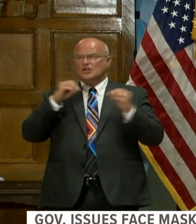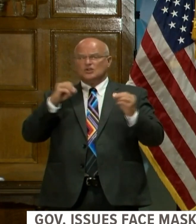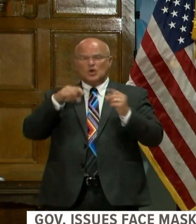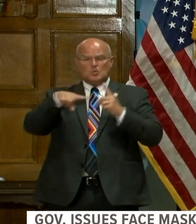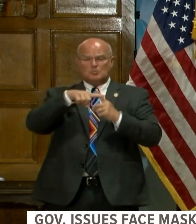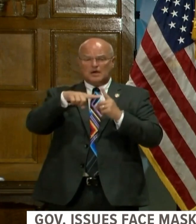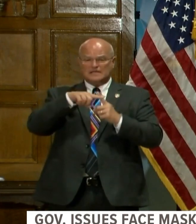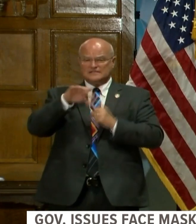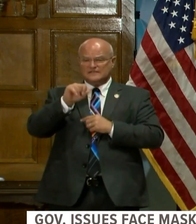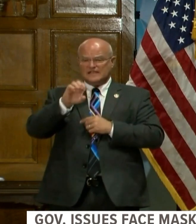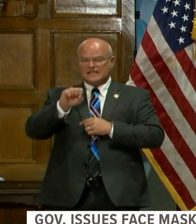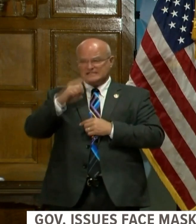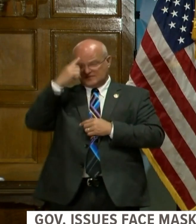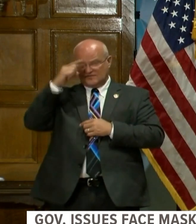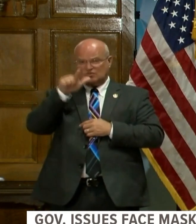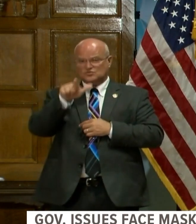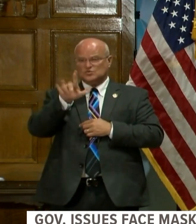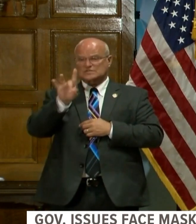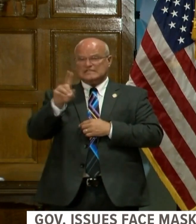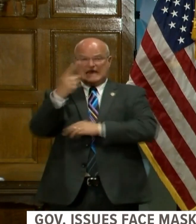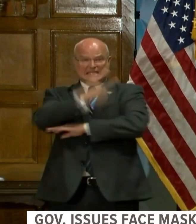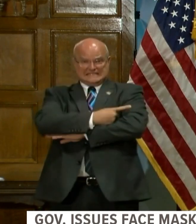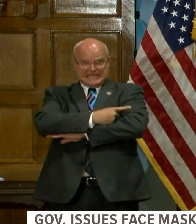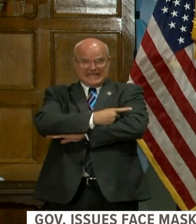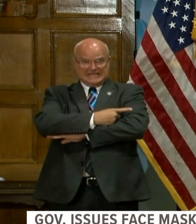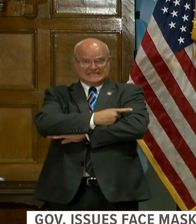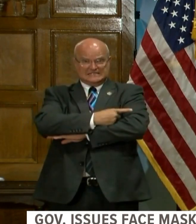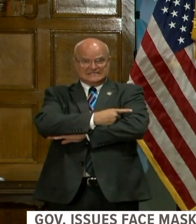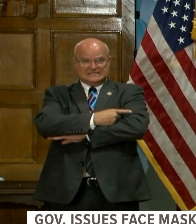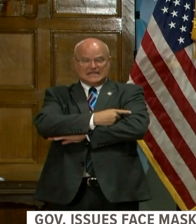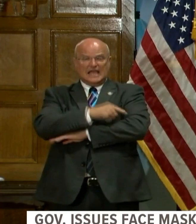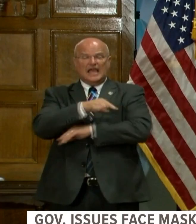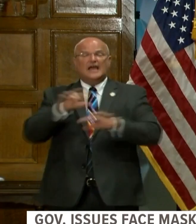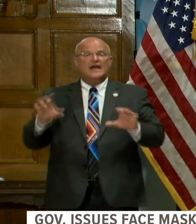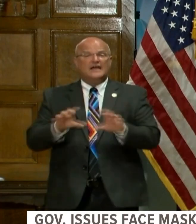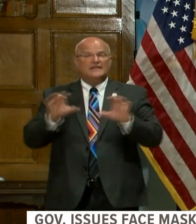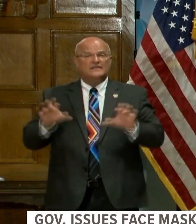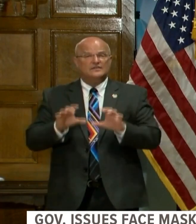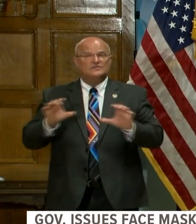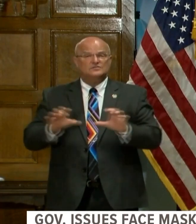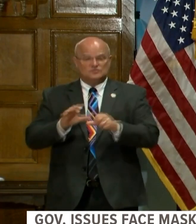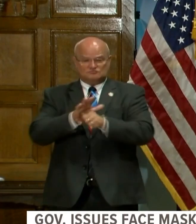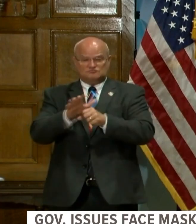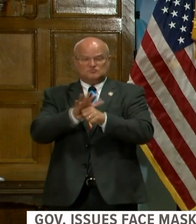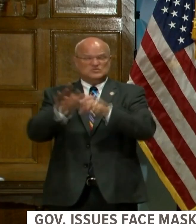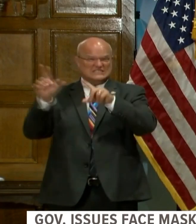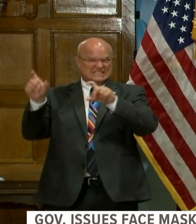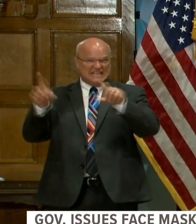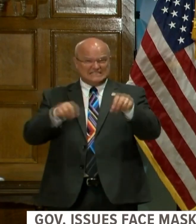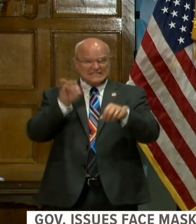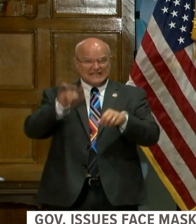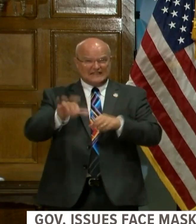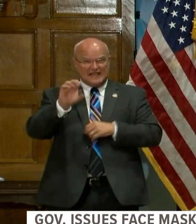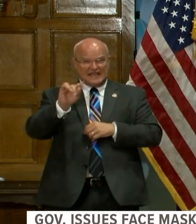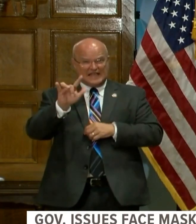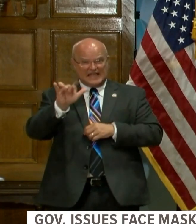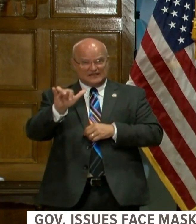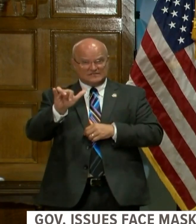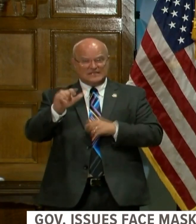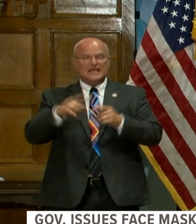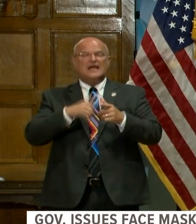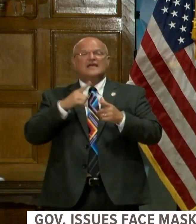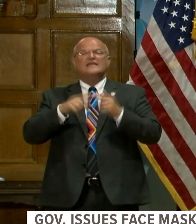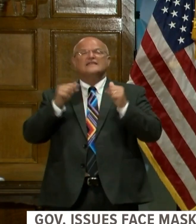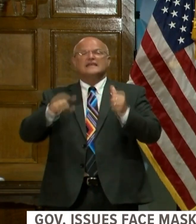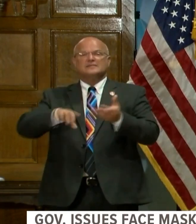positive cases for 28 days, and they are doing adequate testing in that county, then